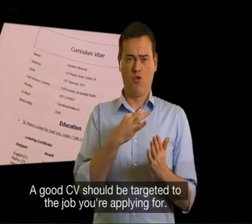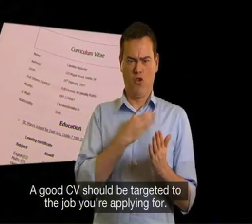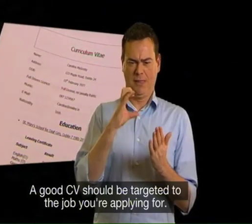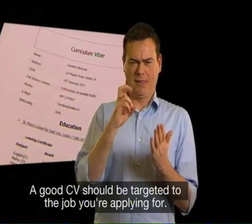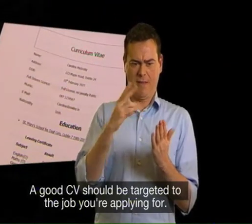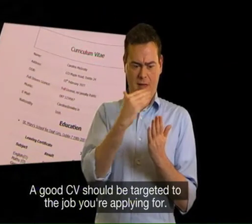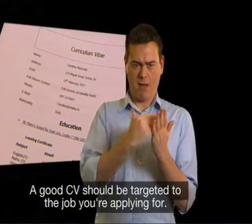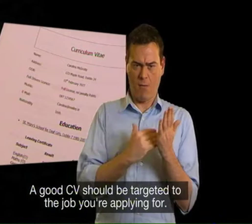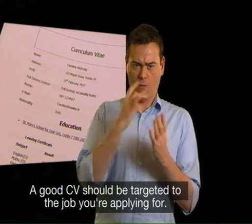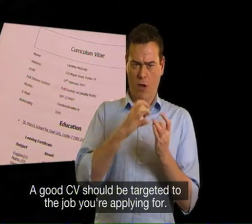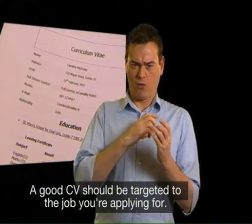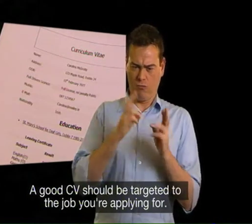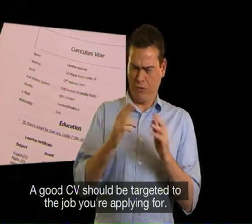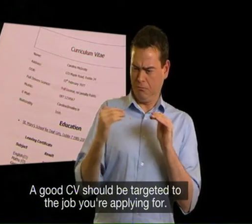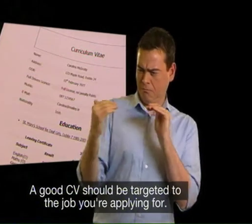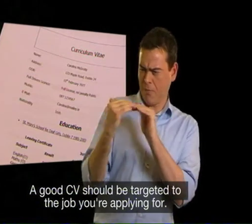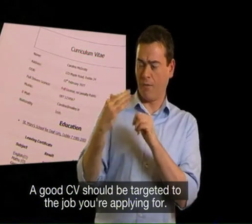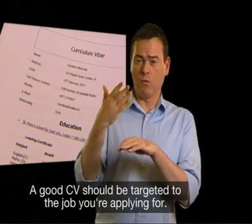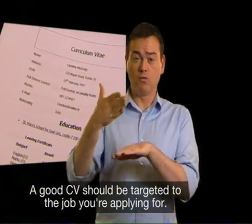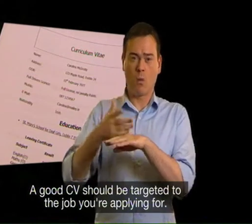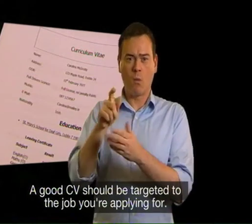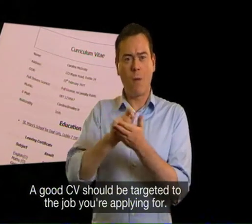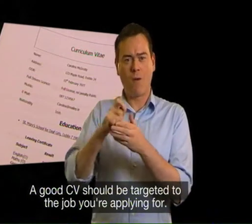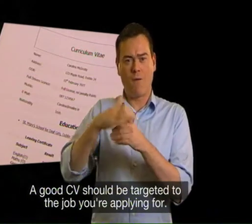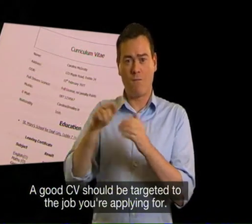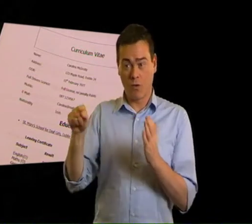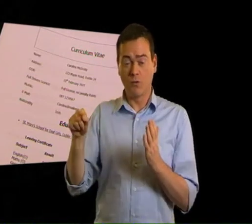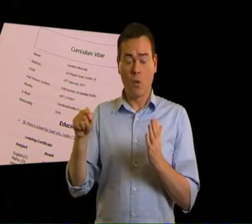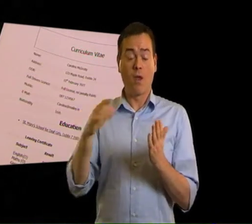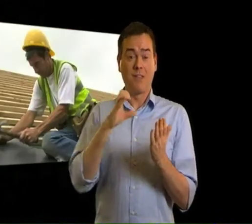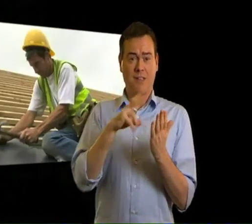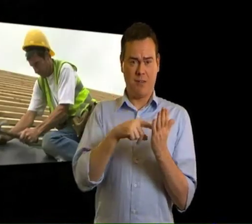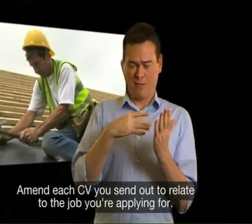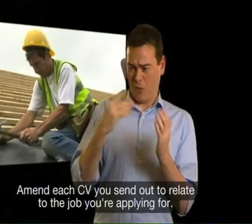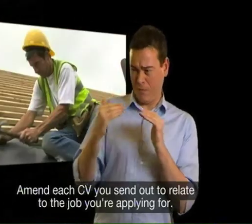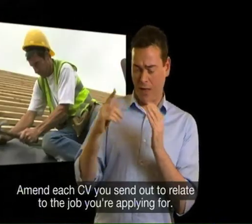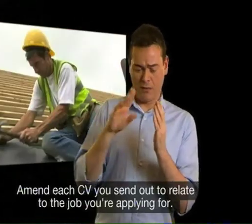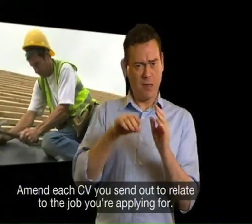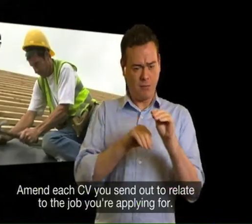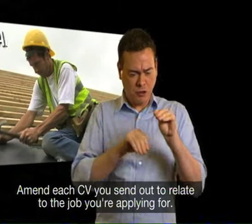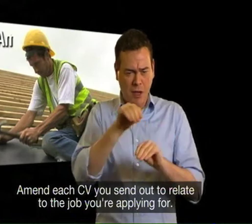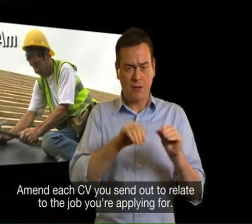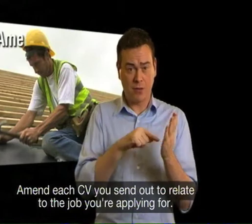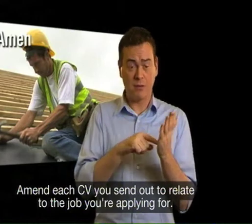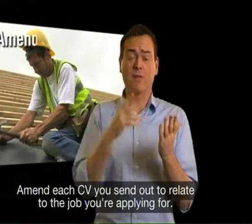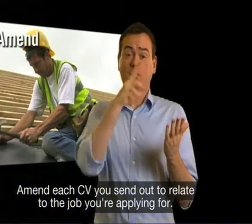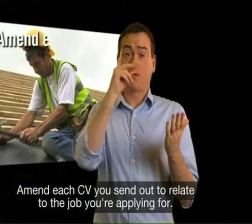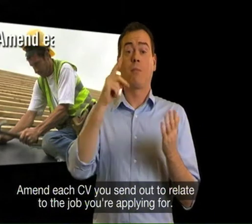A good CV should be targeted to the job you're applying for. Amend each CV you send out to relate